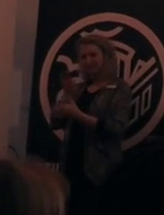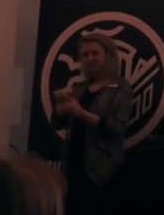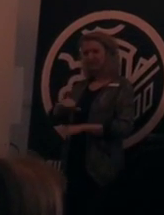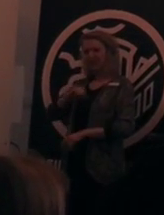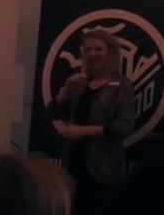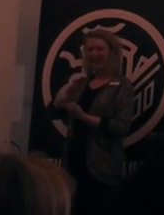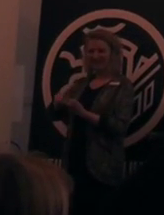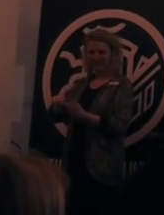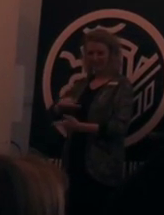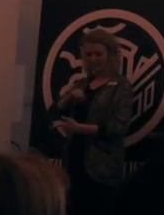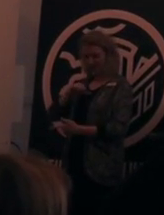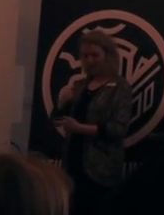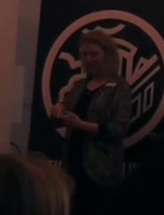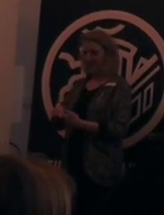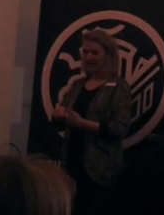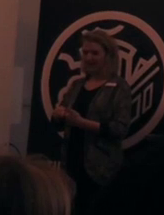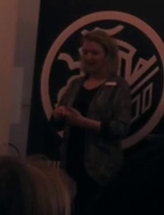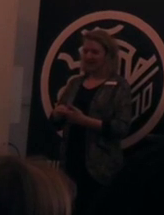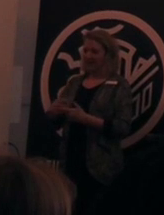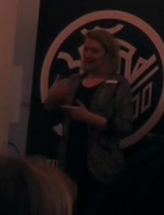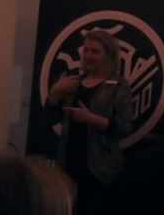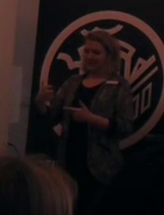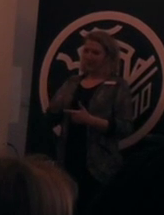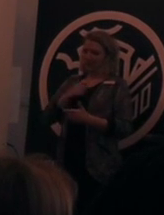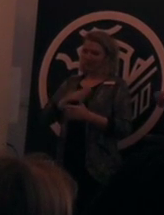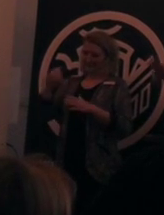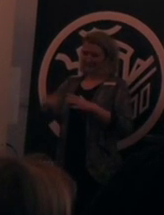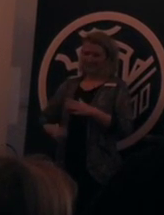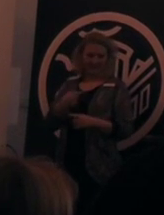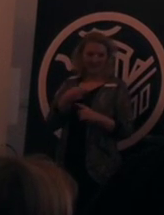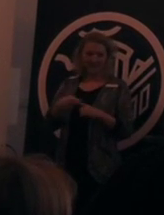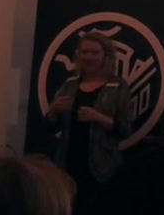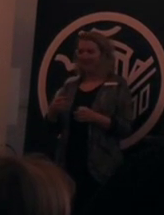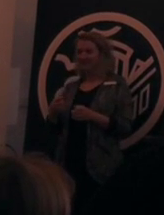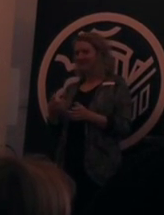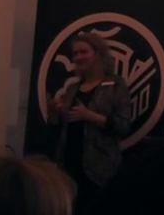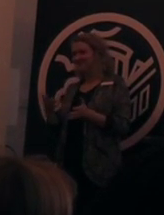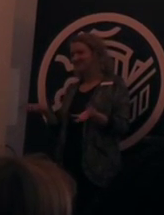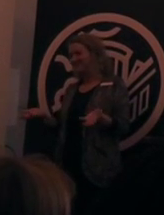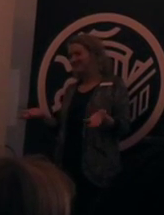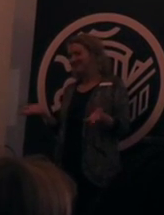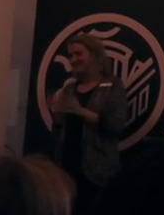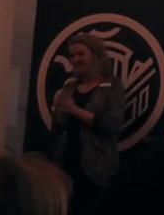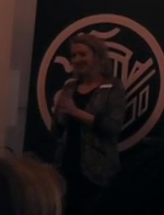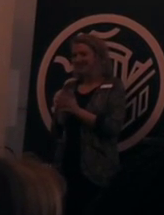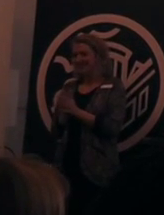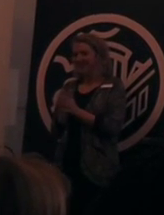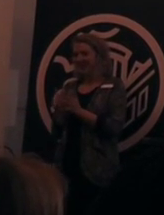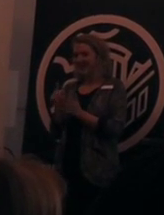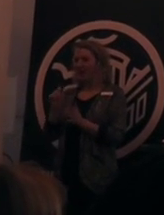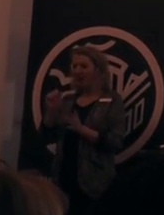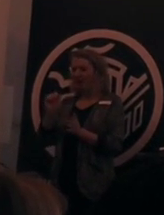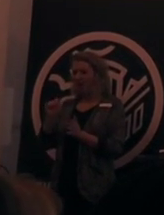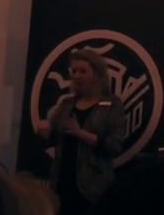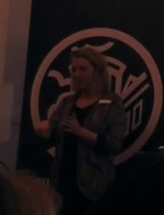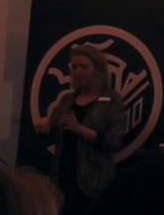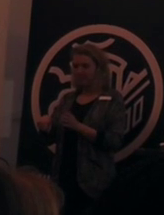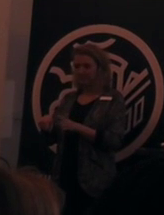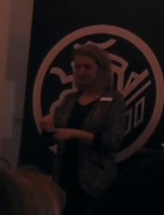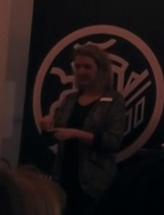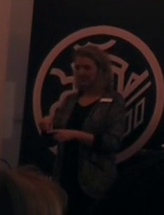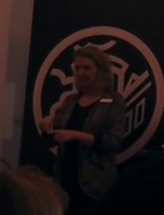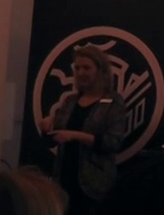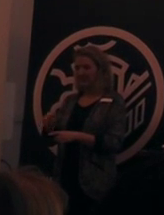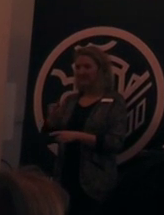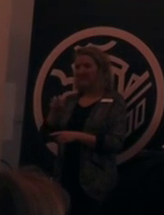pride. I've got a whole bunch in here, but I'll tell you about Verona just because I'm in Europe, and a lot of people